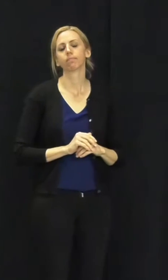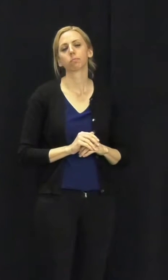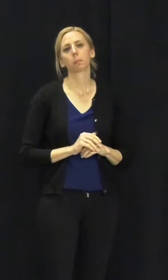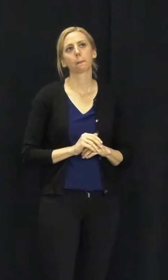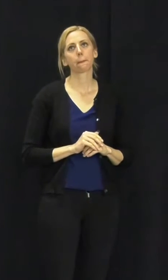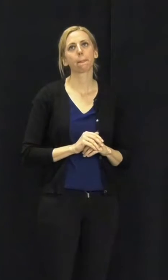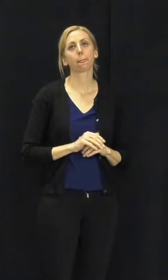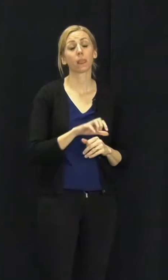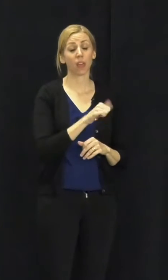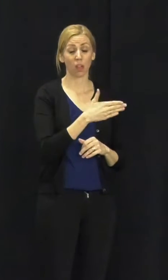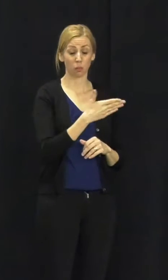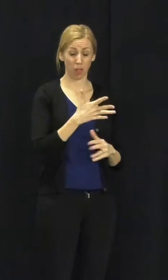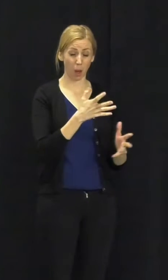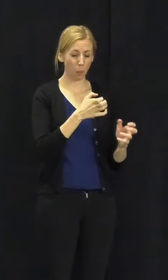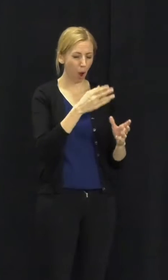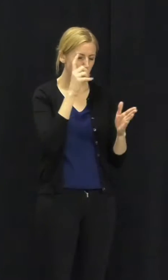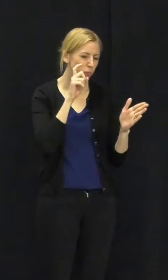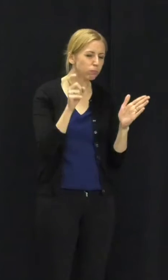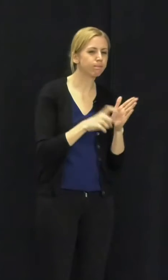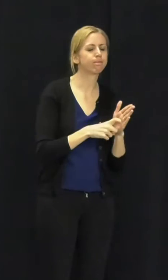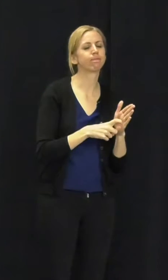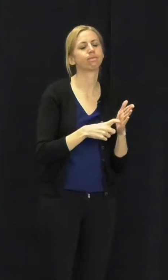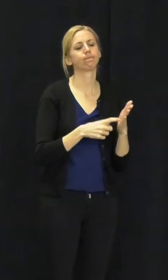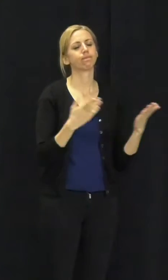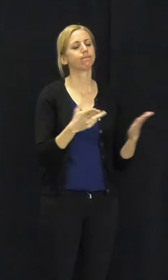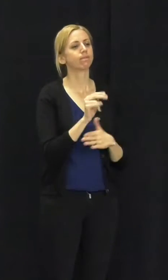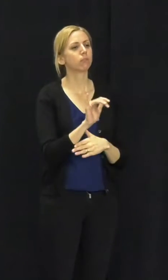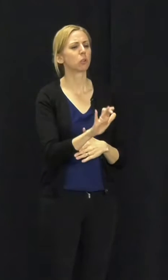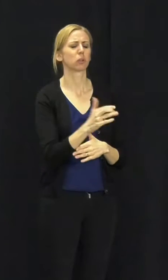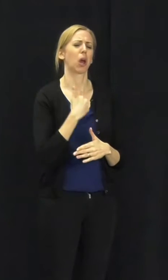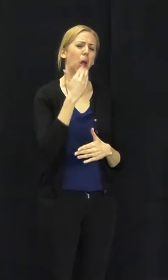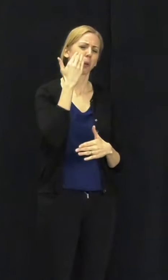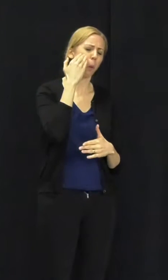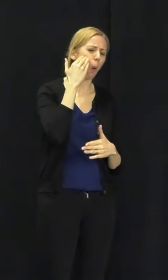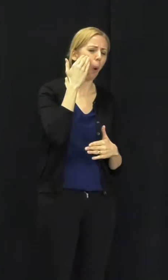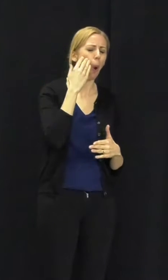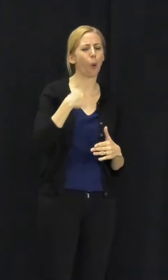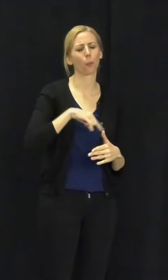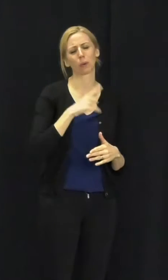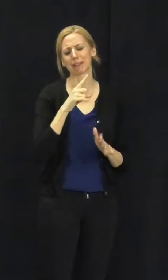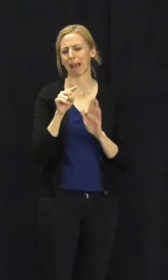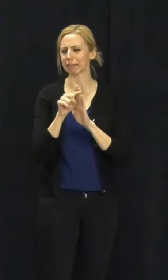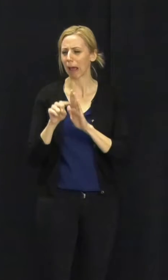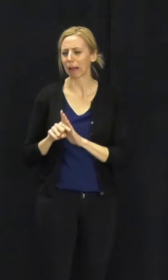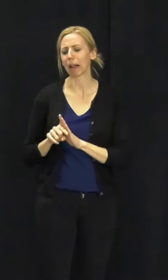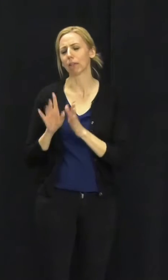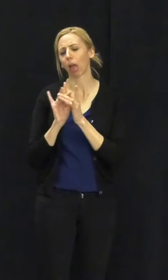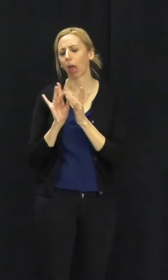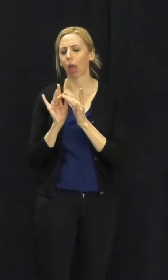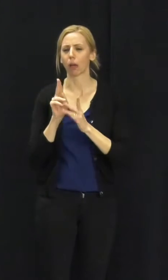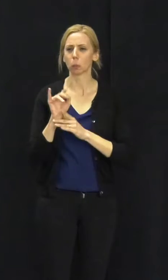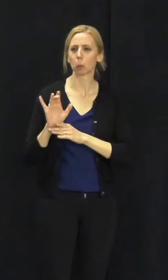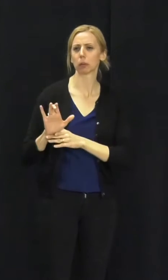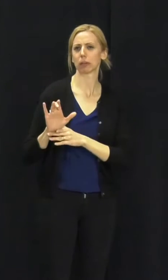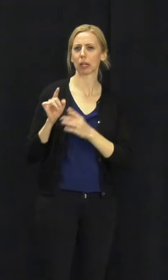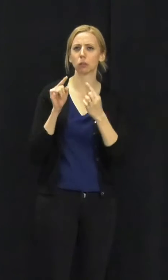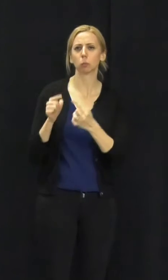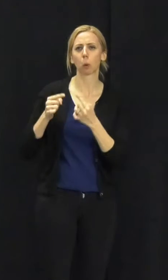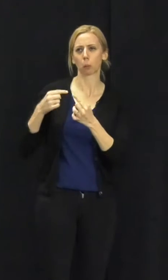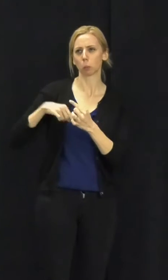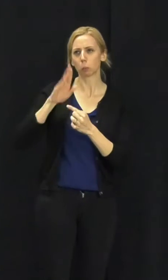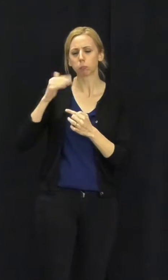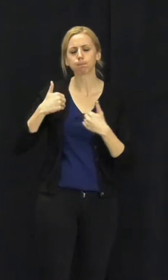To the DCLA's credit, I think they have understood our need to be vigilant all along. They